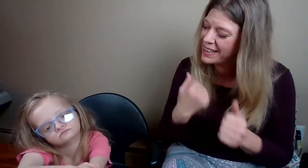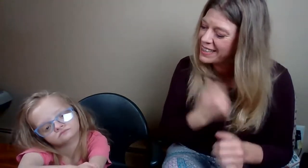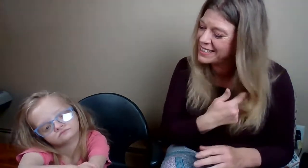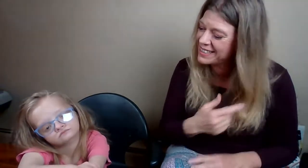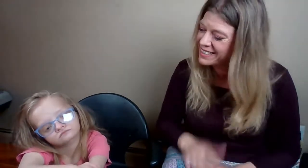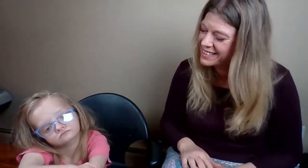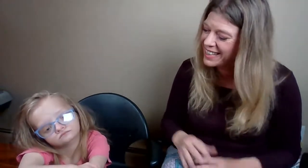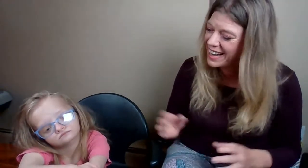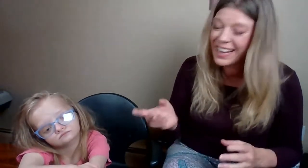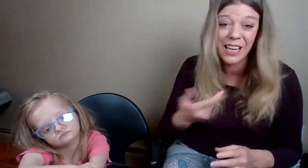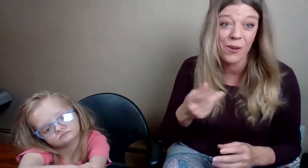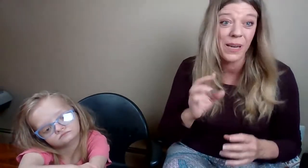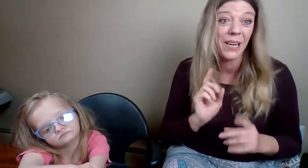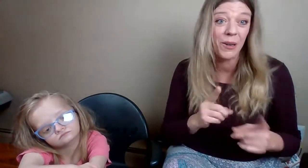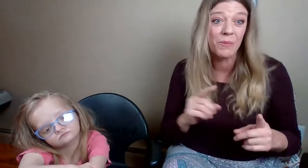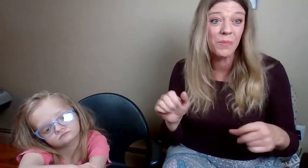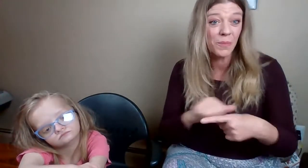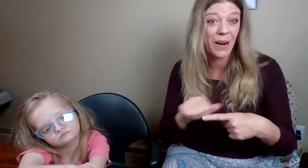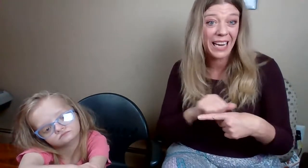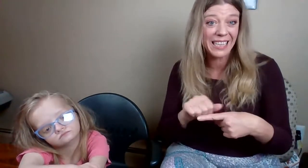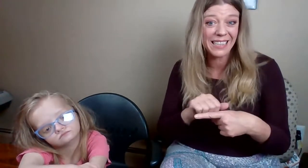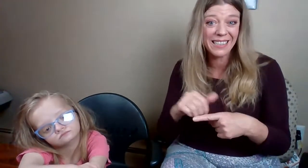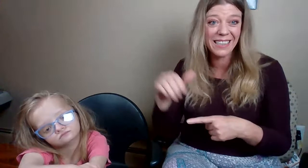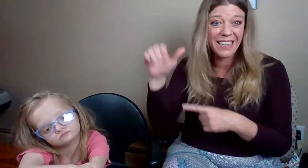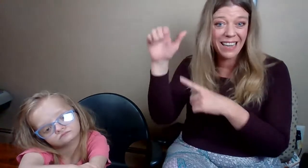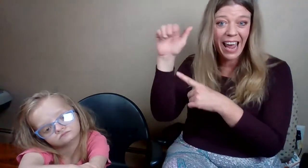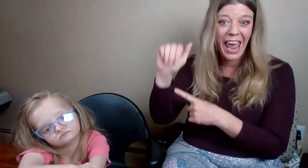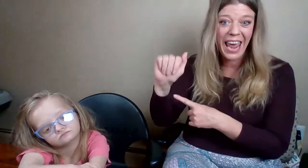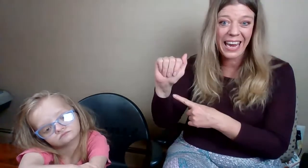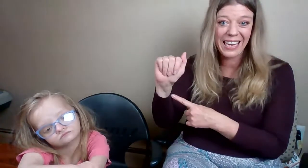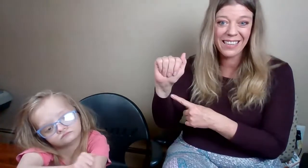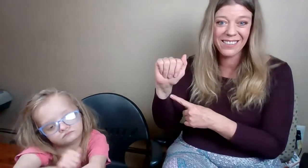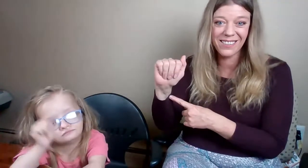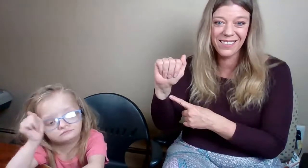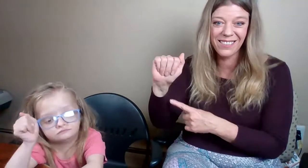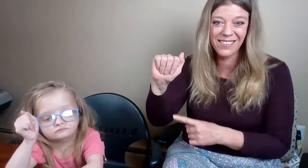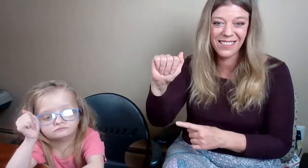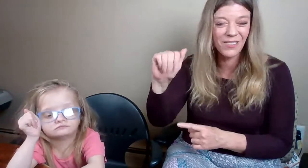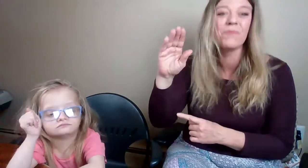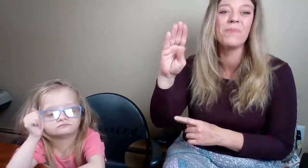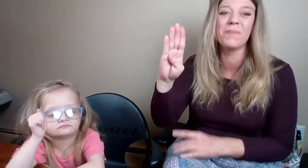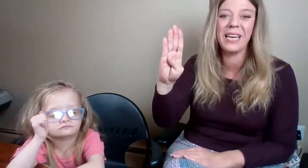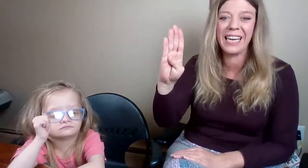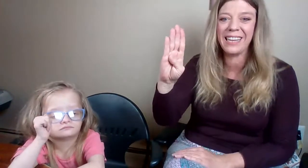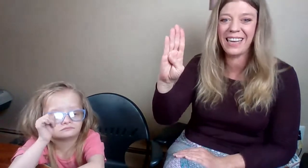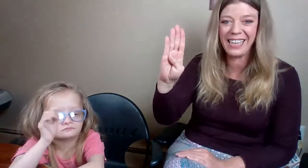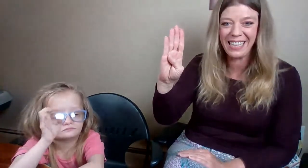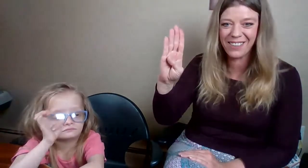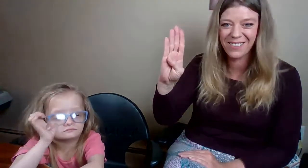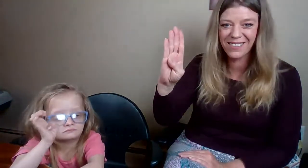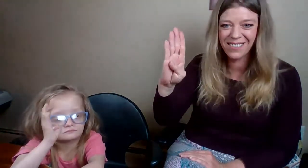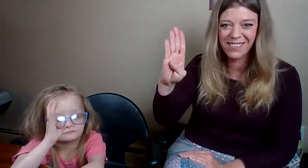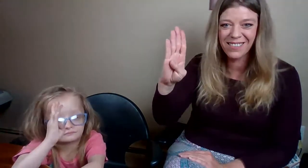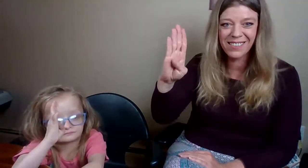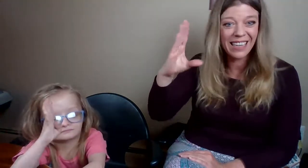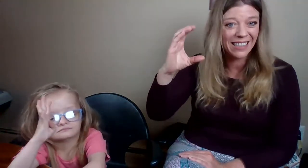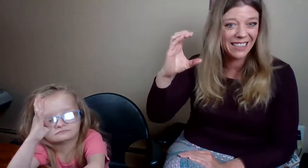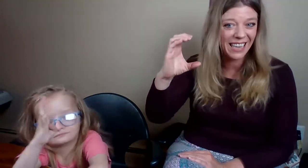us. Here we go. Practice. A. B. Thank you.